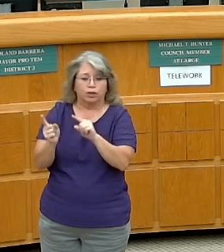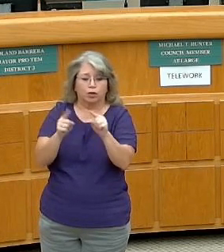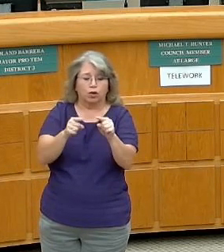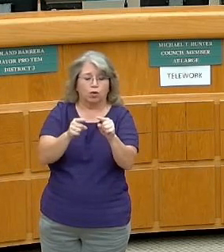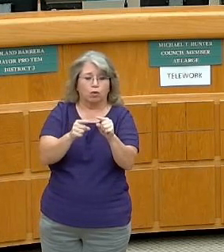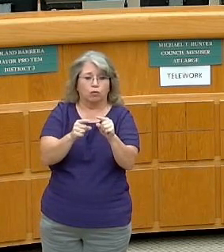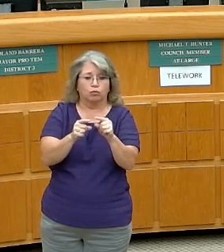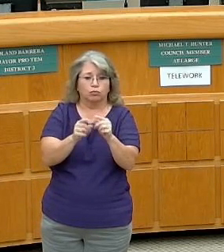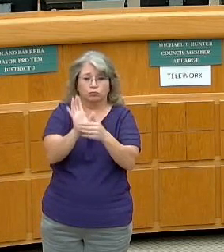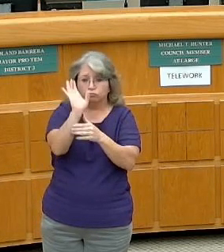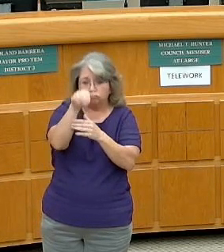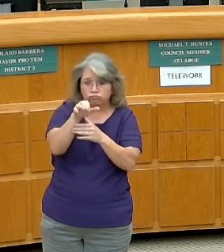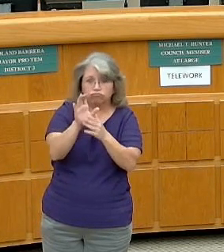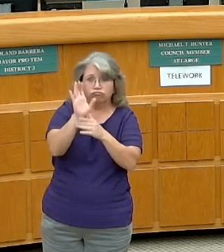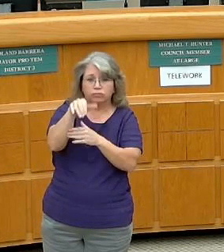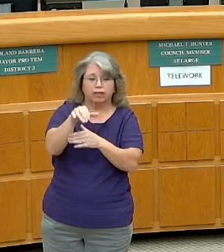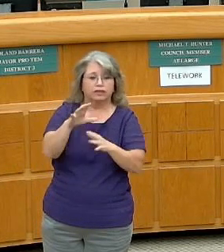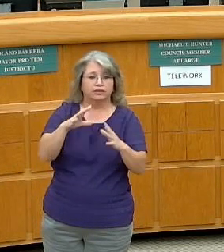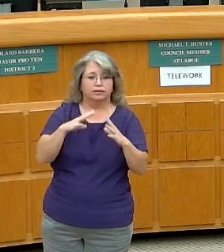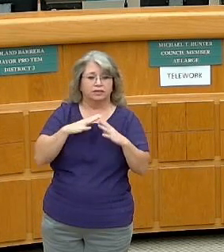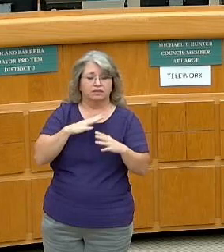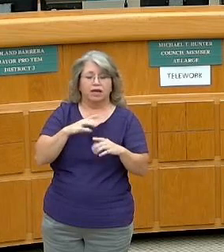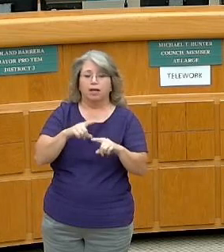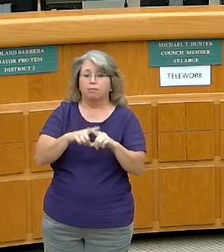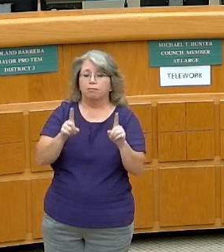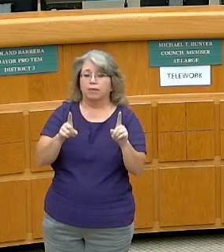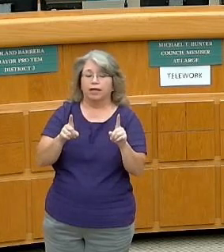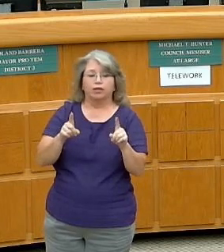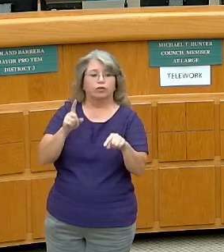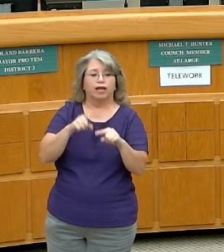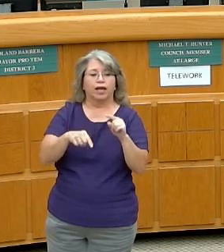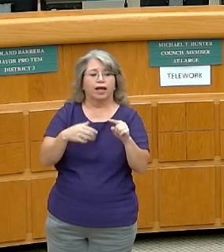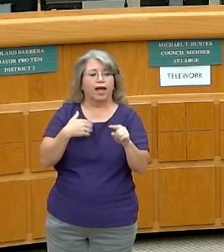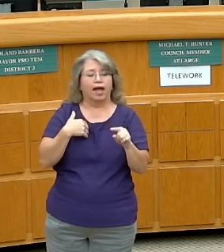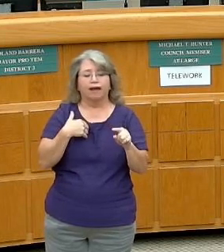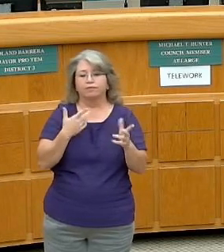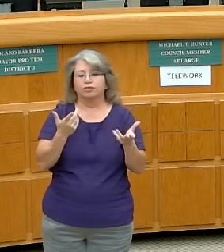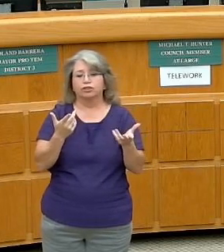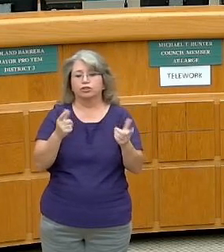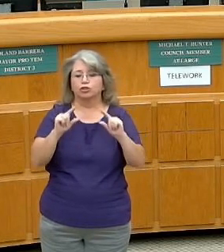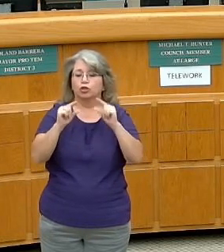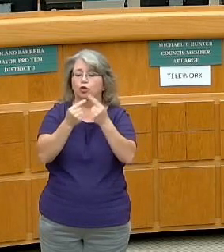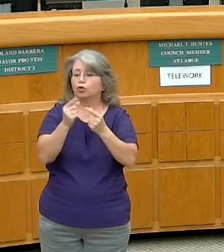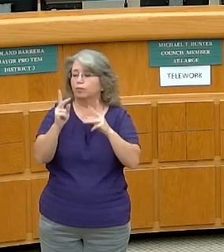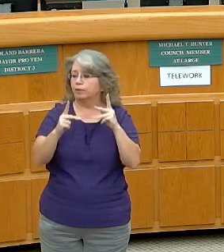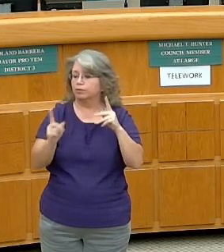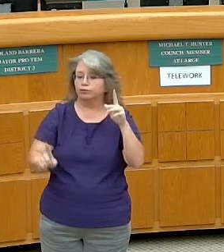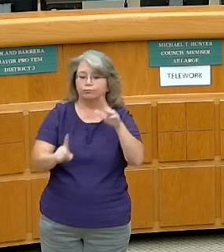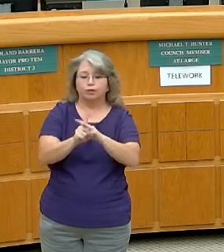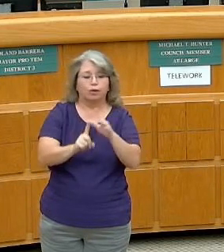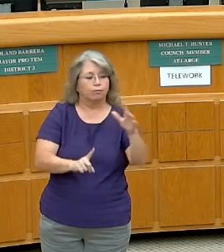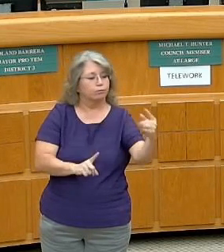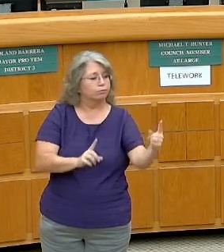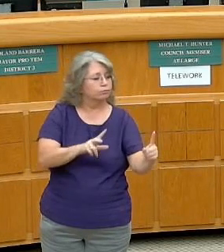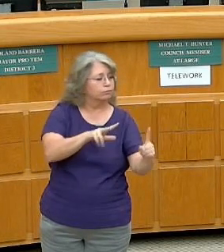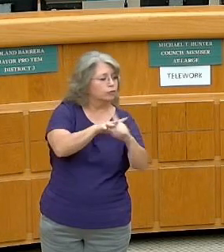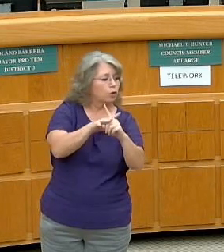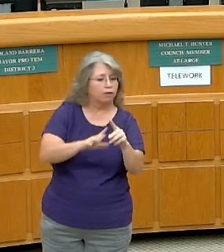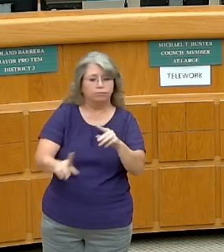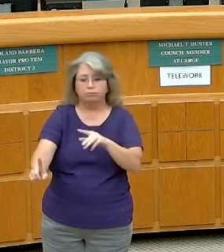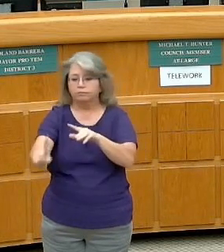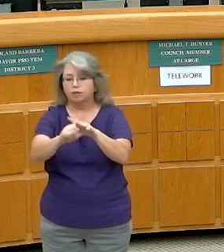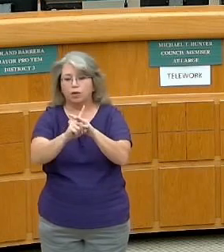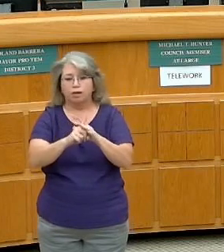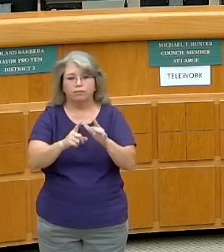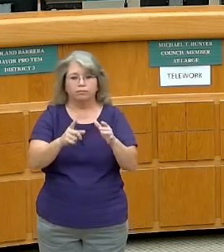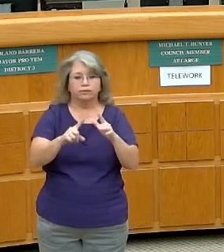group play where we don't know who we're playing with. Our infamous pickup games are no longer allowed on our city basketball courts. That